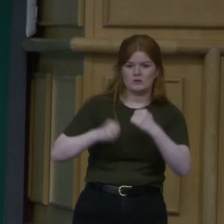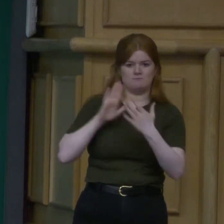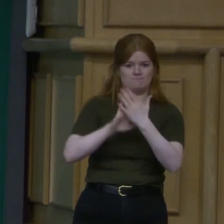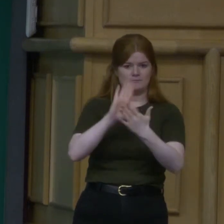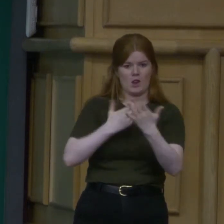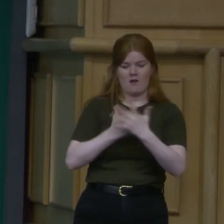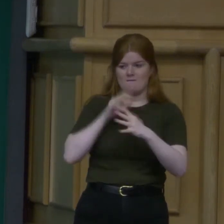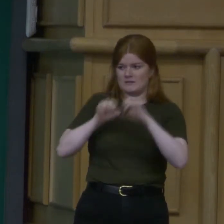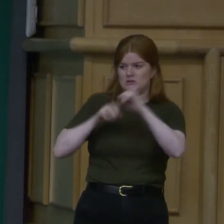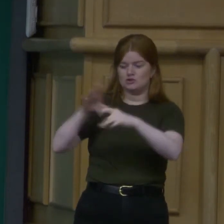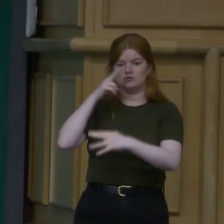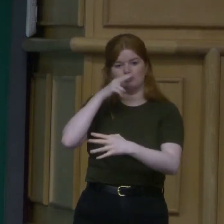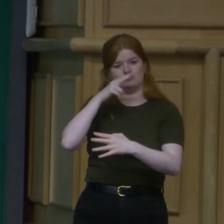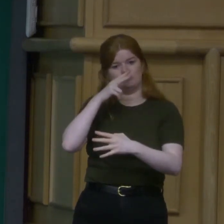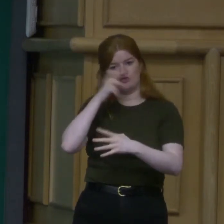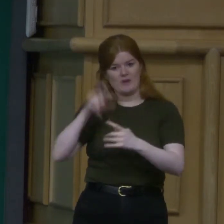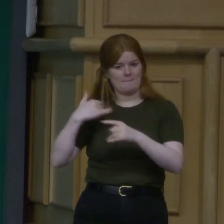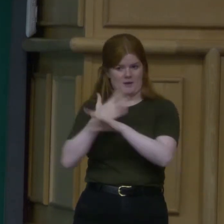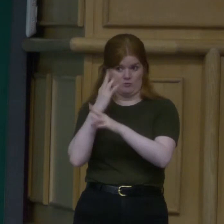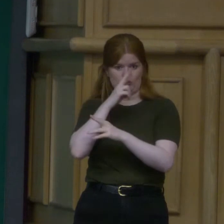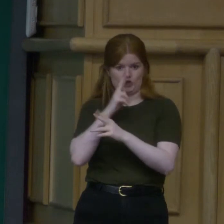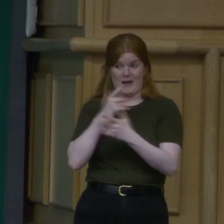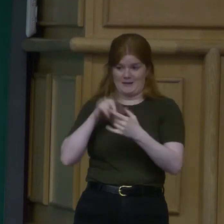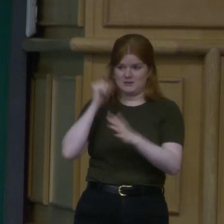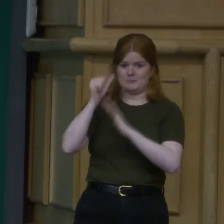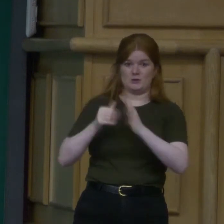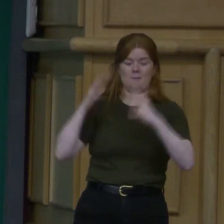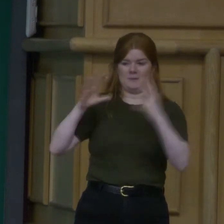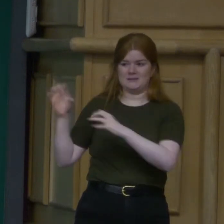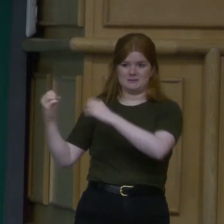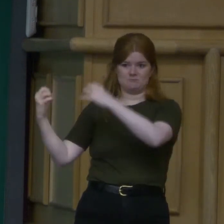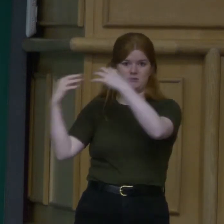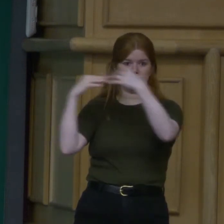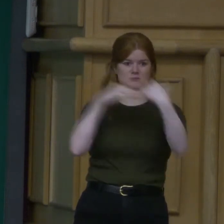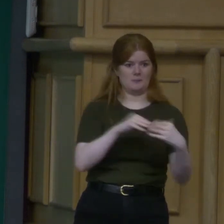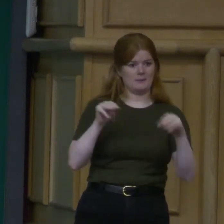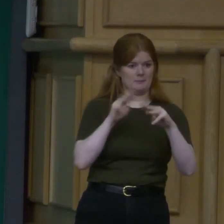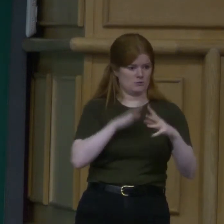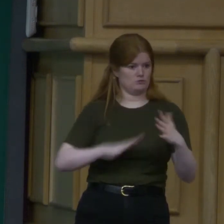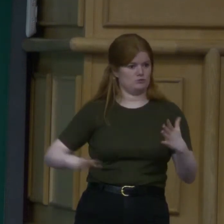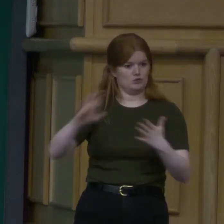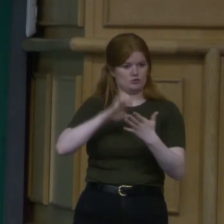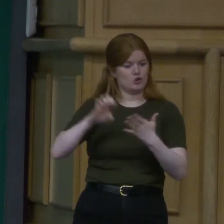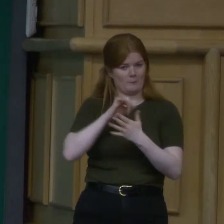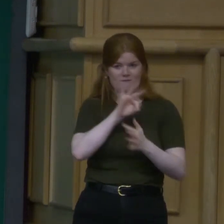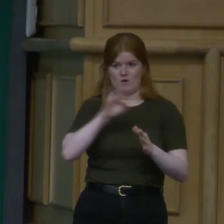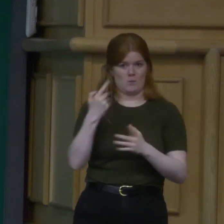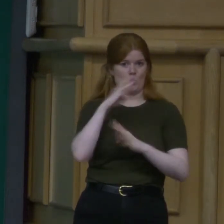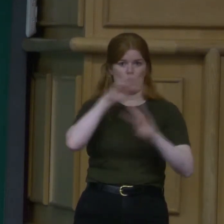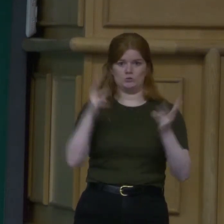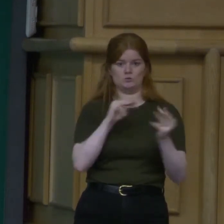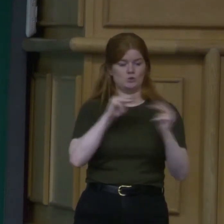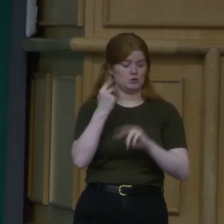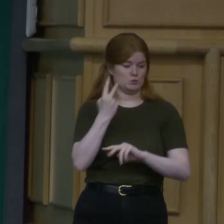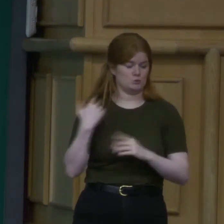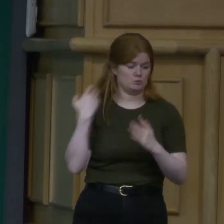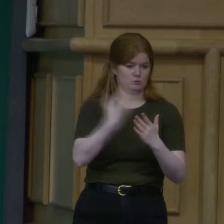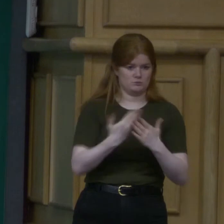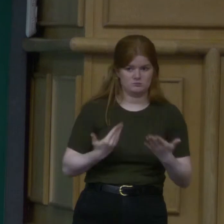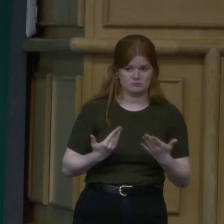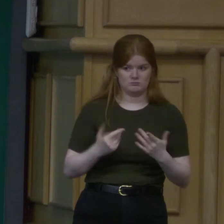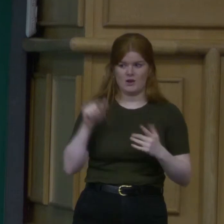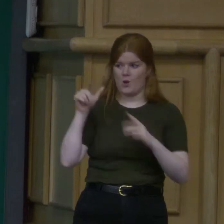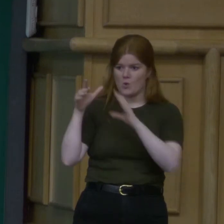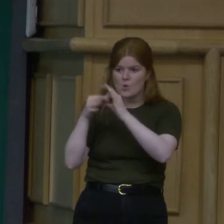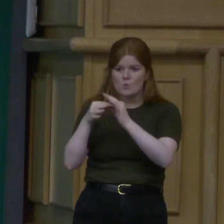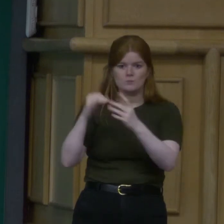Ukraine by Russia and experience the largest displacement of people across the continent since World War II, that homes